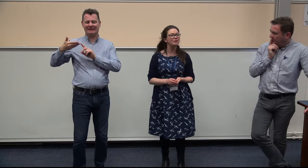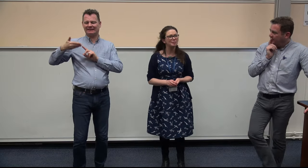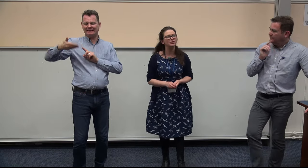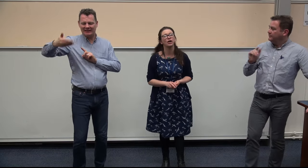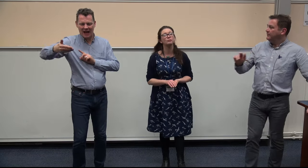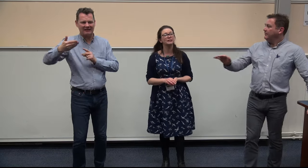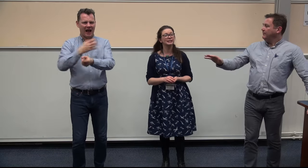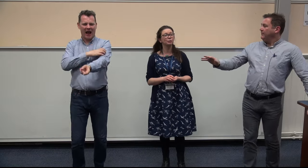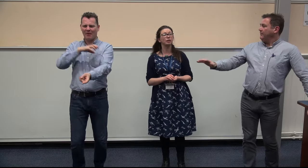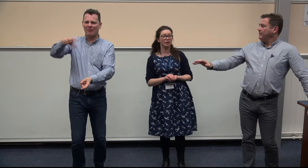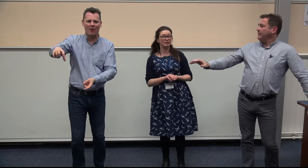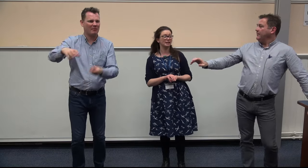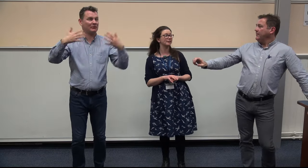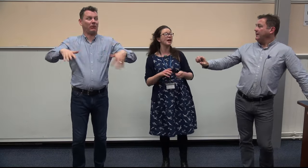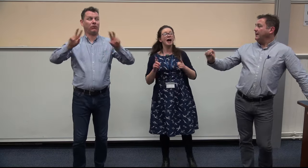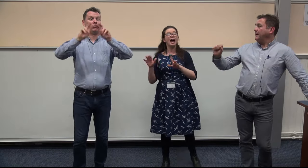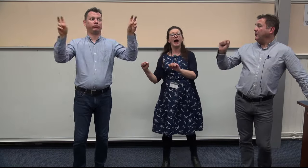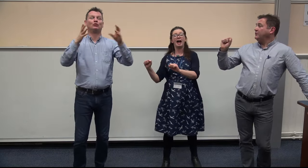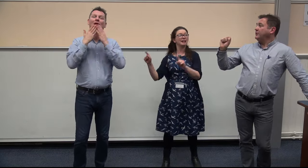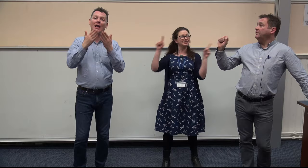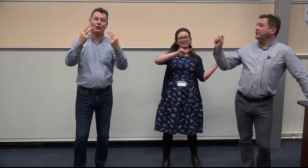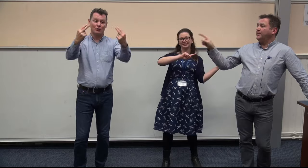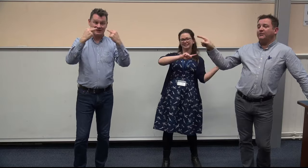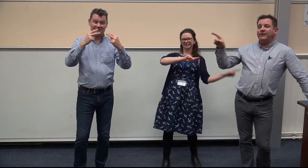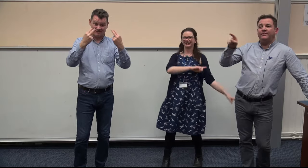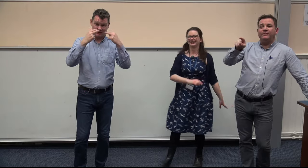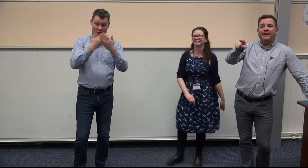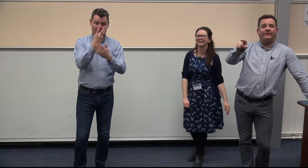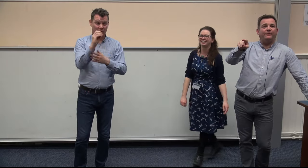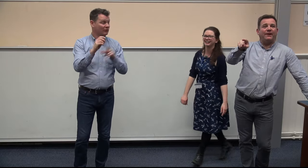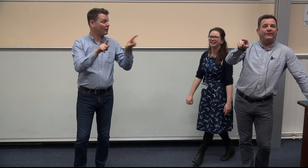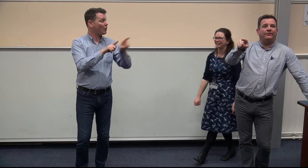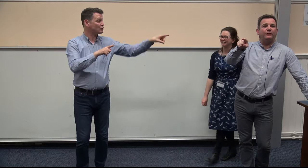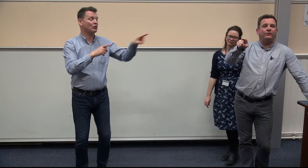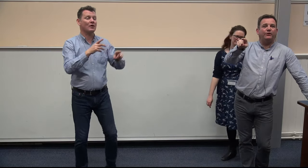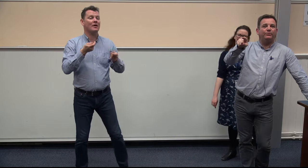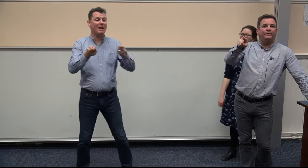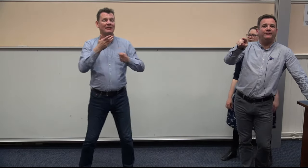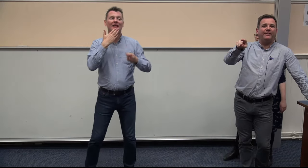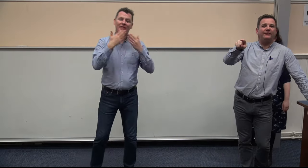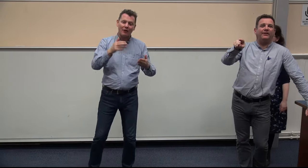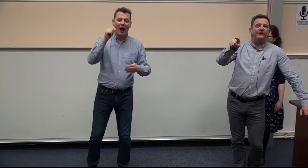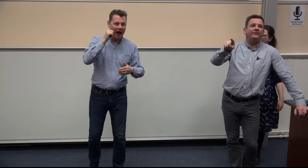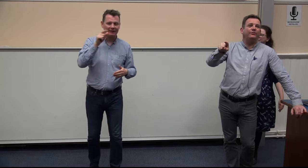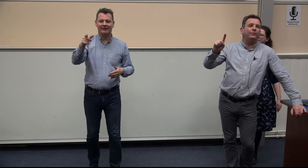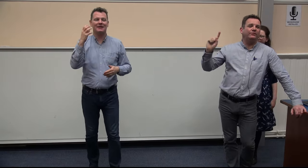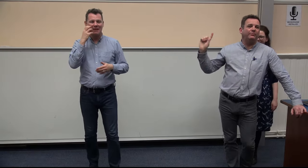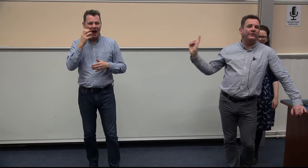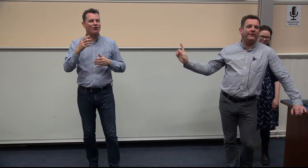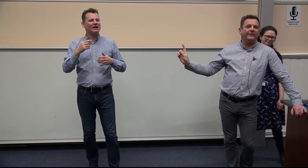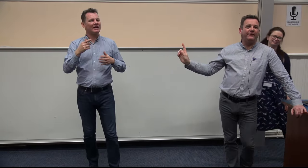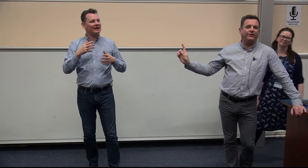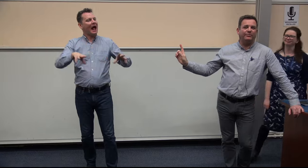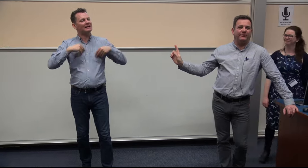thank you very much, and hope to see you on the 30th. Also, special thank you to Andy and Marion, who took on board the fact that I didn't just want